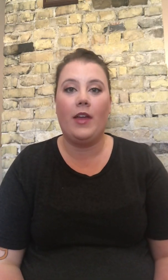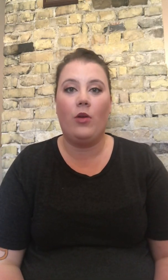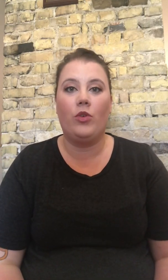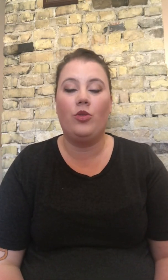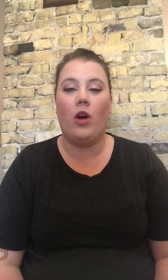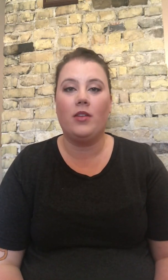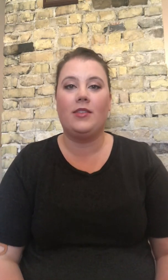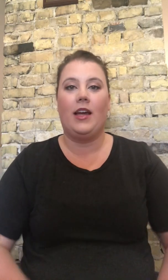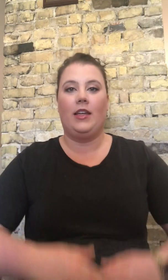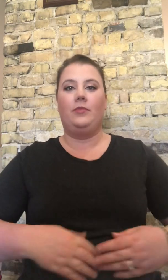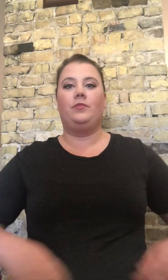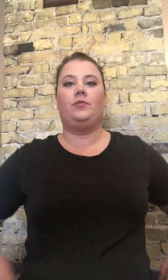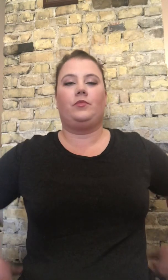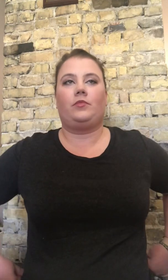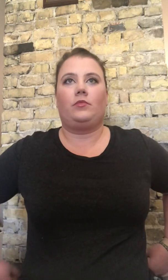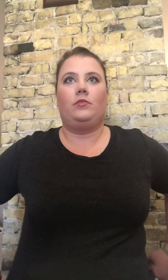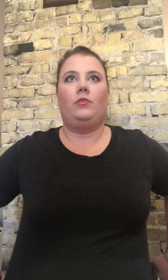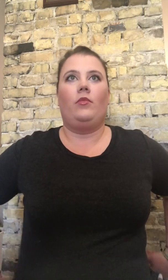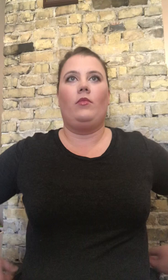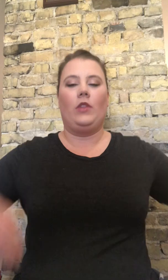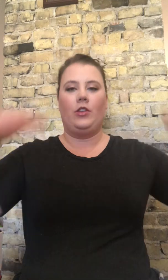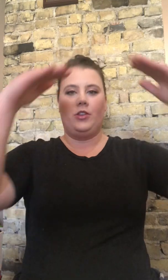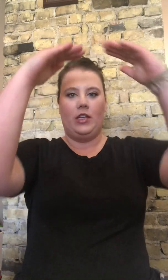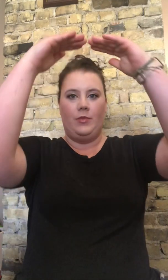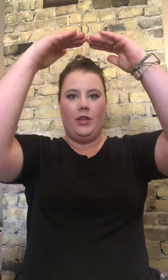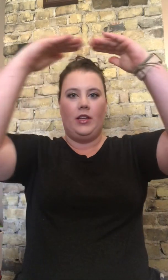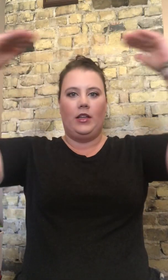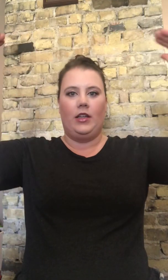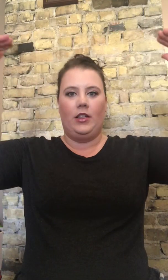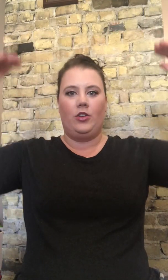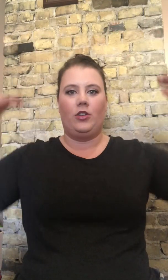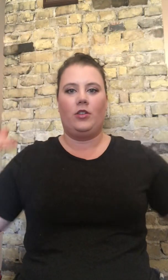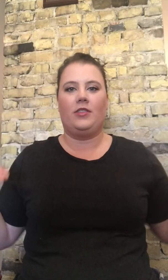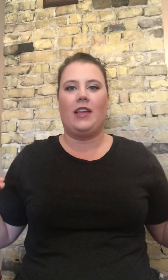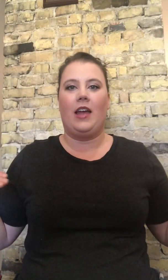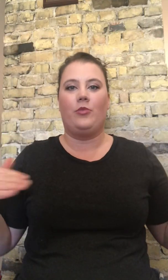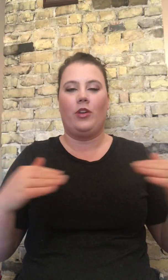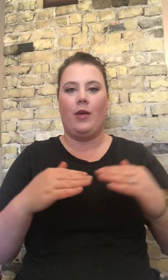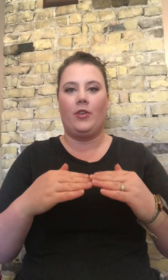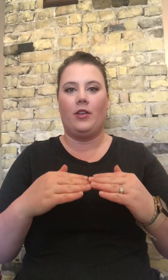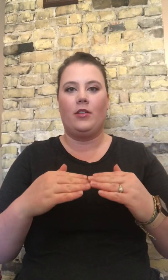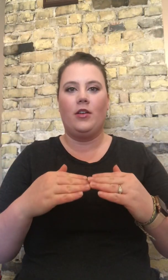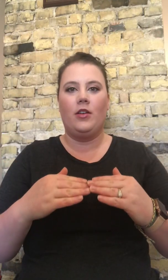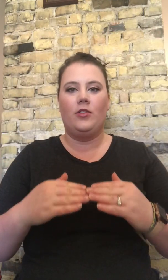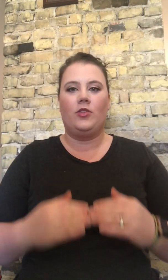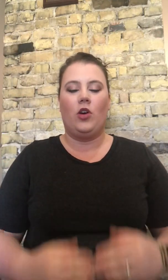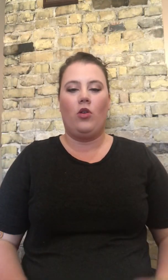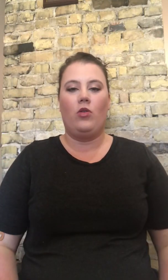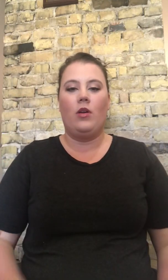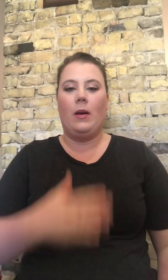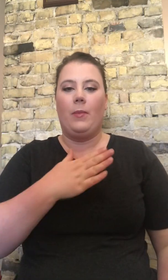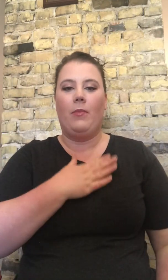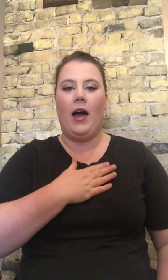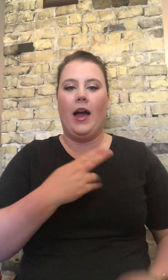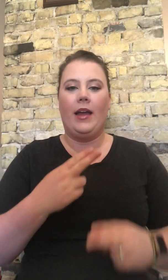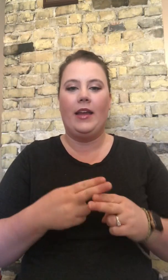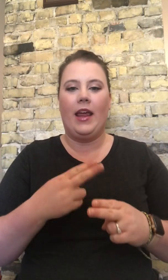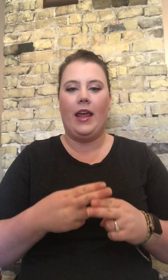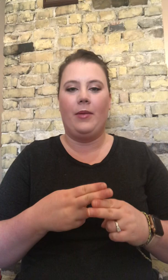when you are signing, you're keeping it in your sign parameter. So my name,